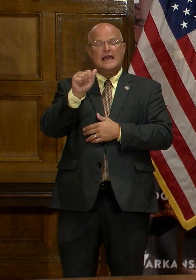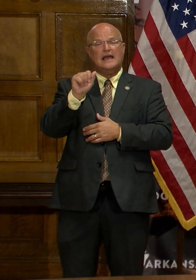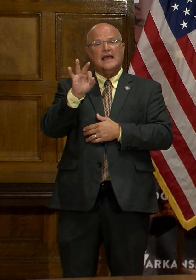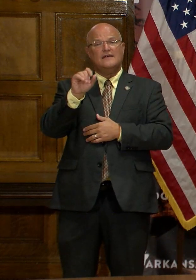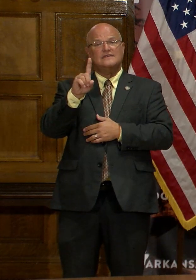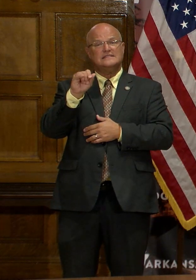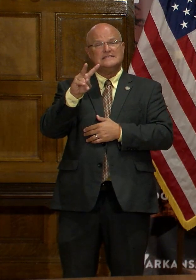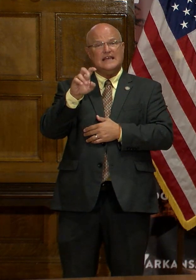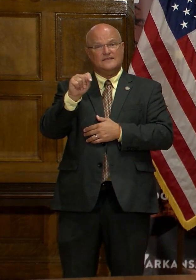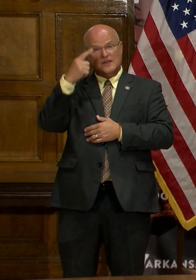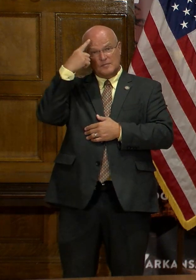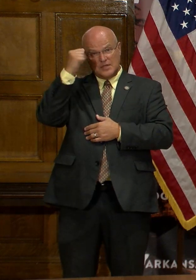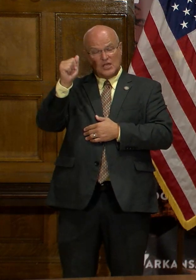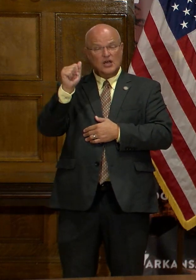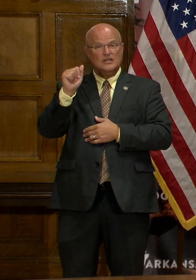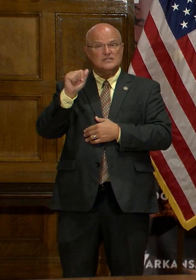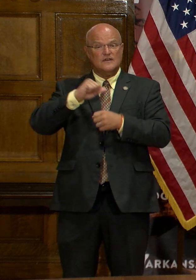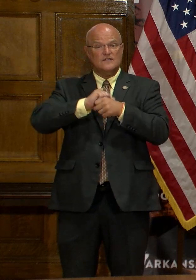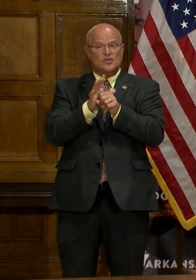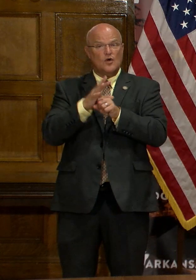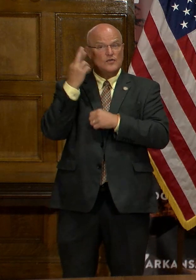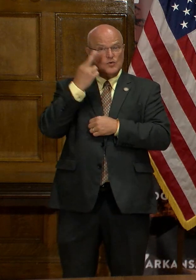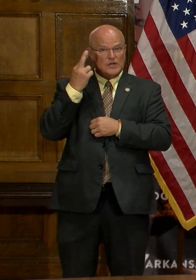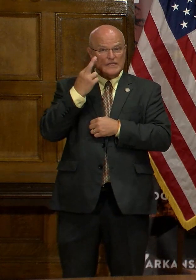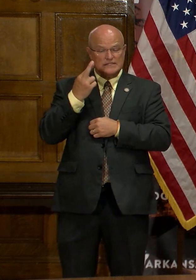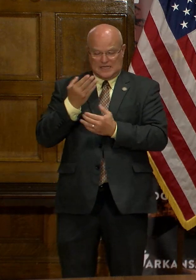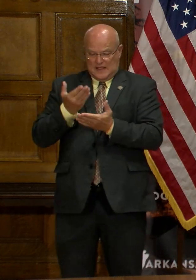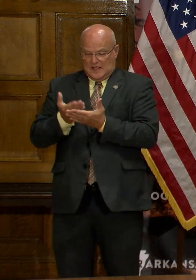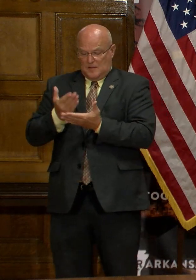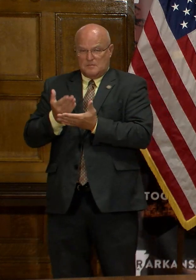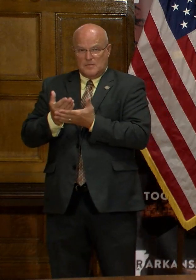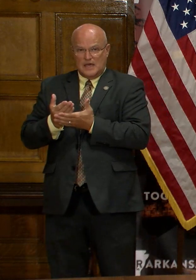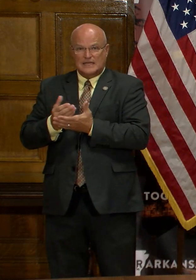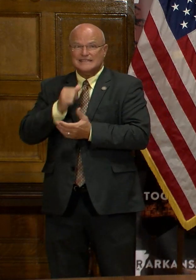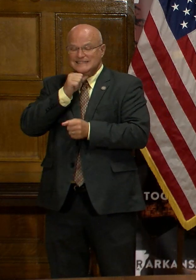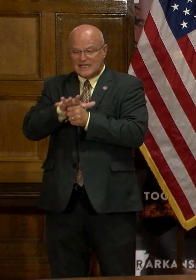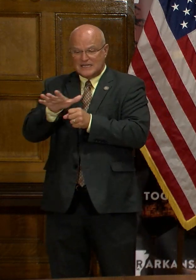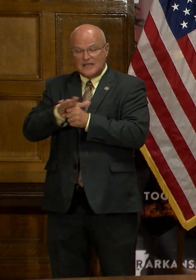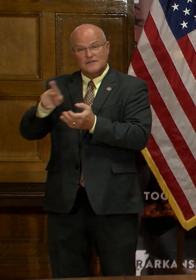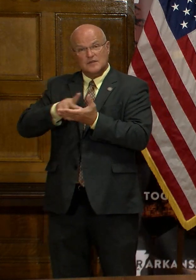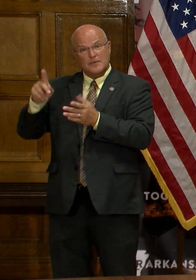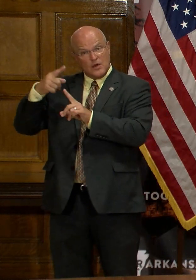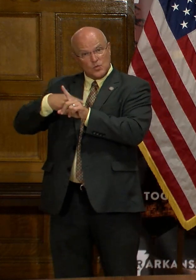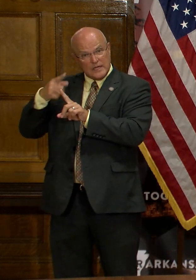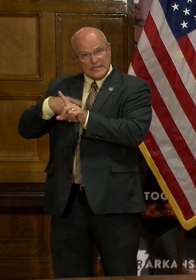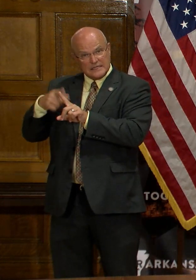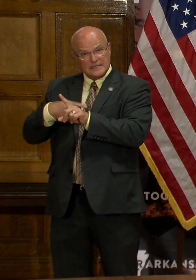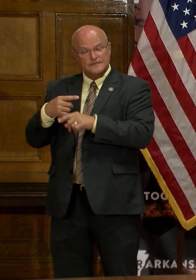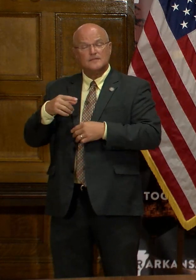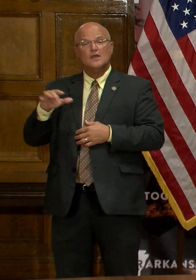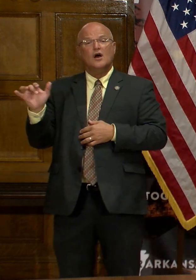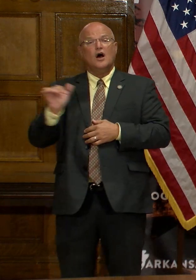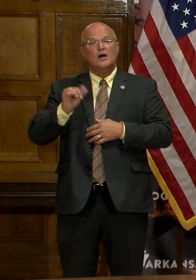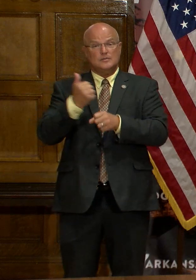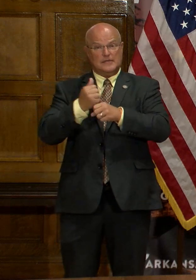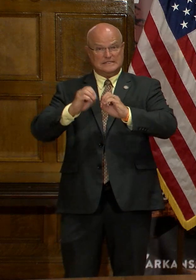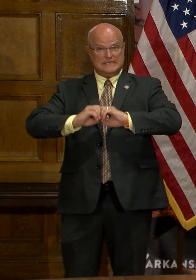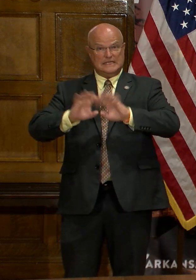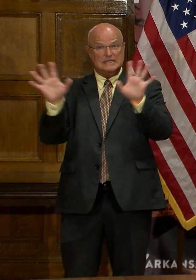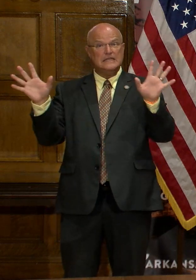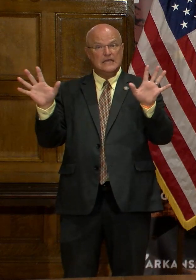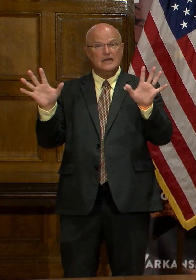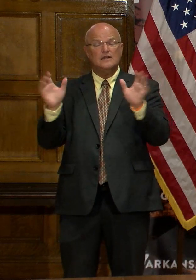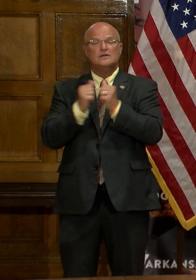that for COVID reasons, their income is not sufficient to pay rent. And it also makes it clear